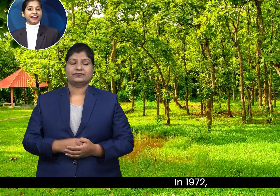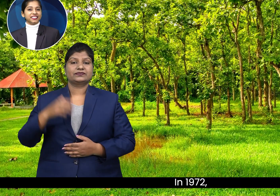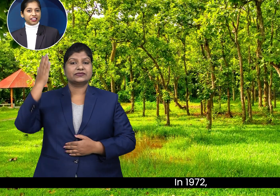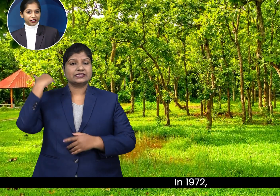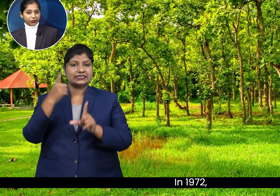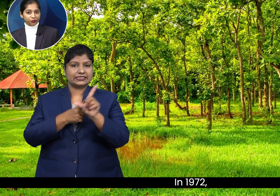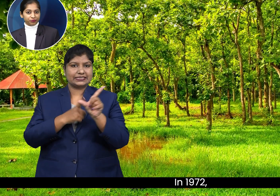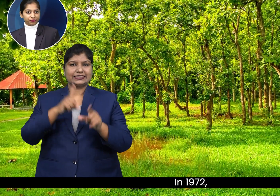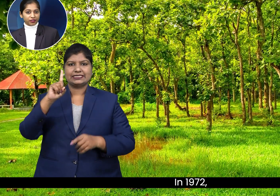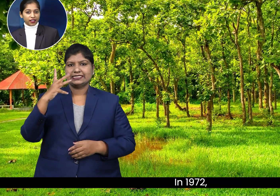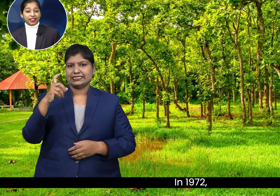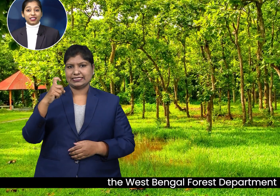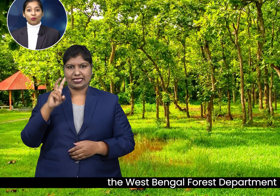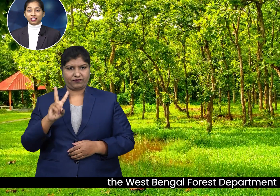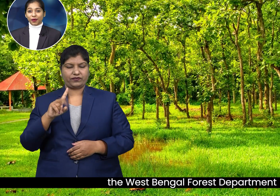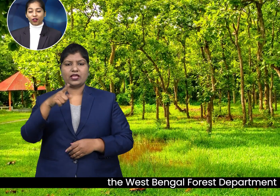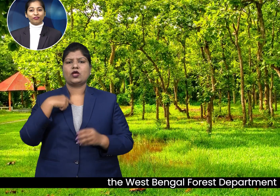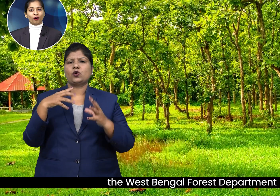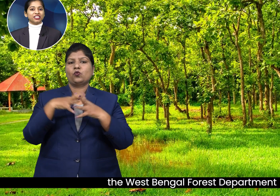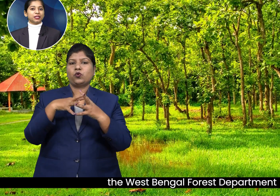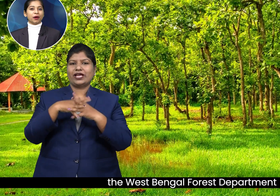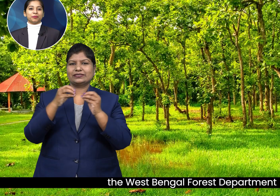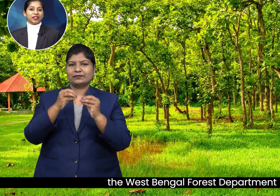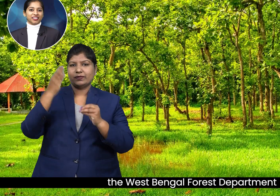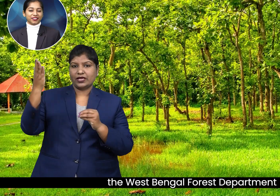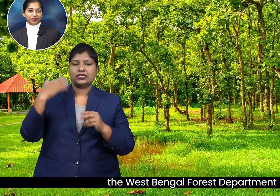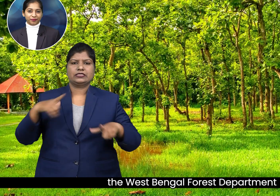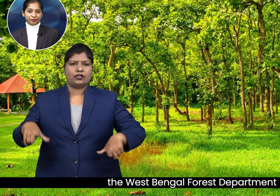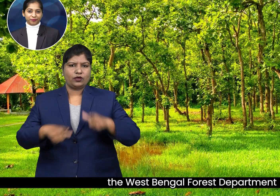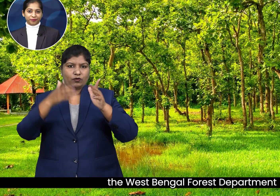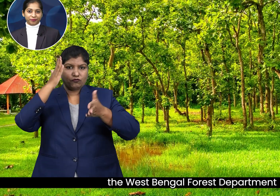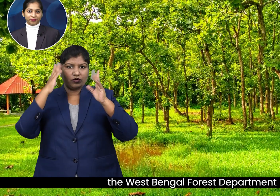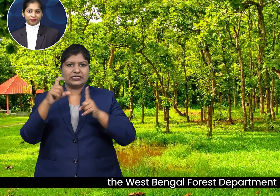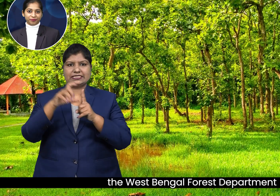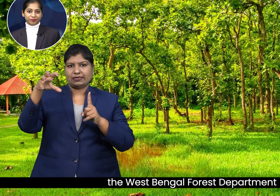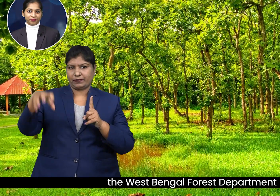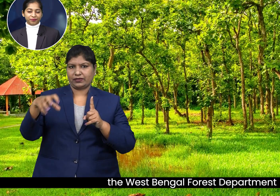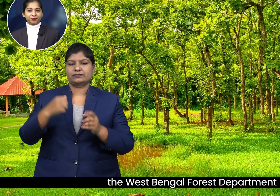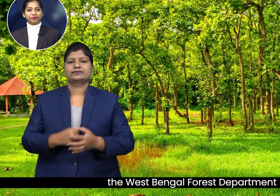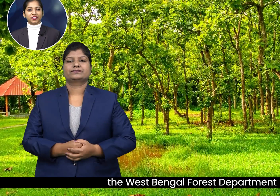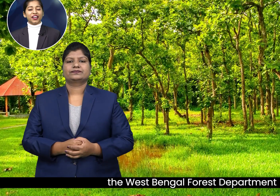In 1972, the West Bengal Forest Department